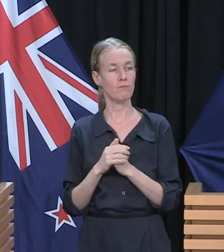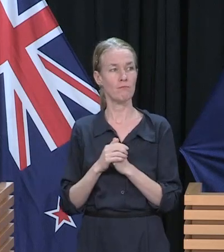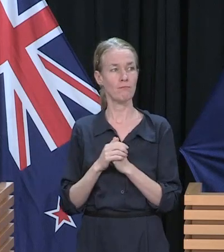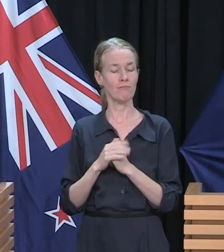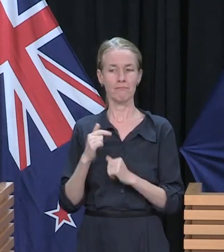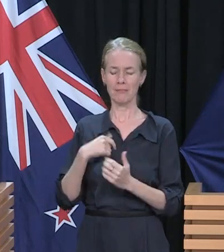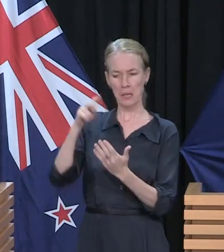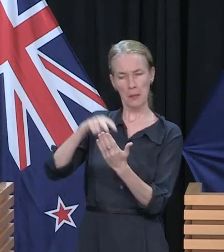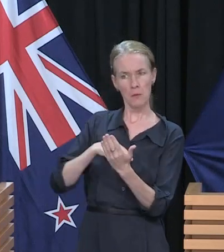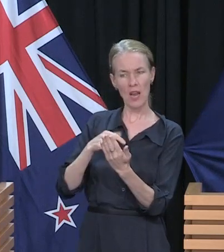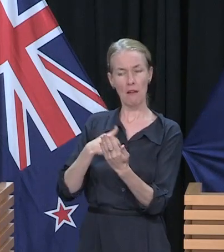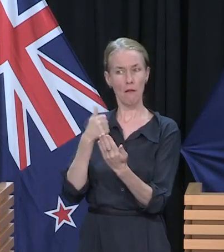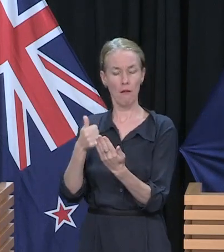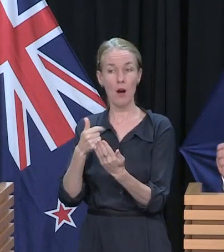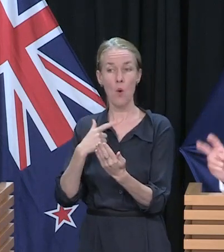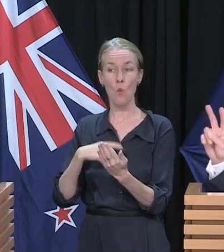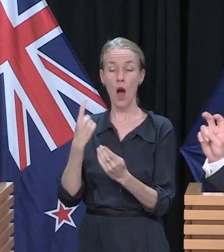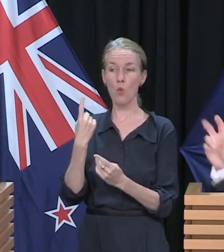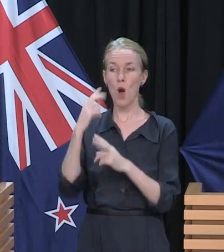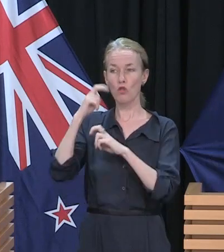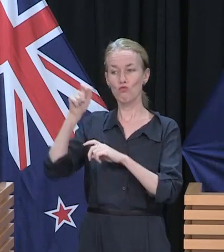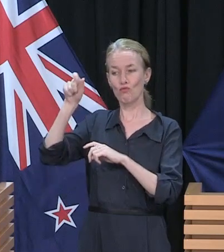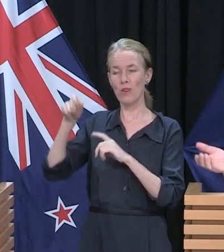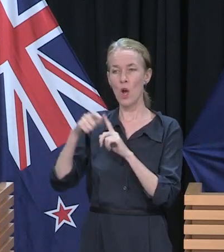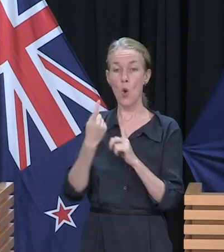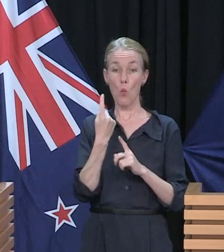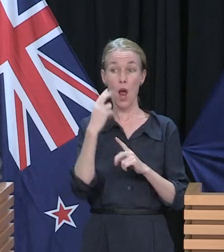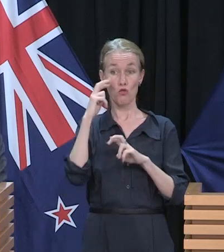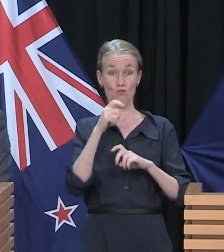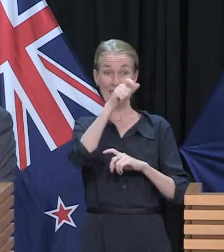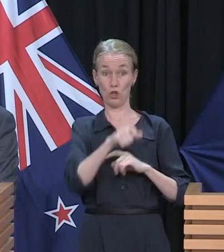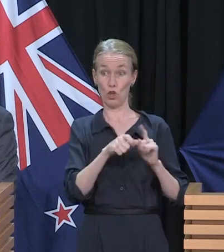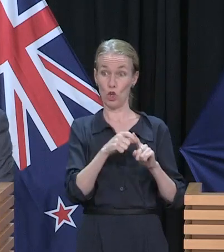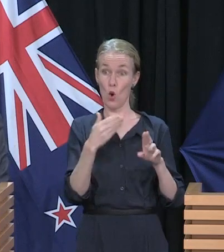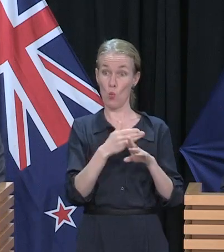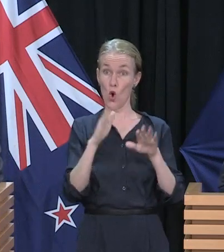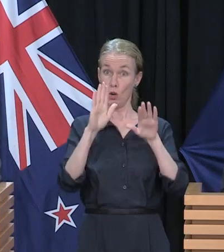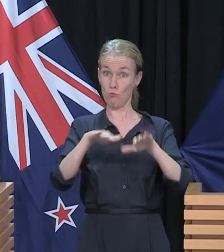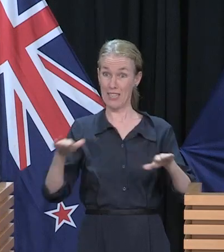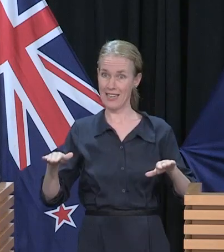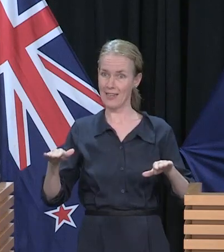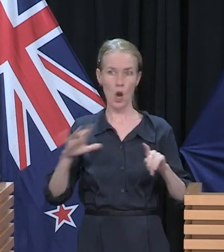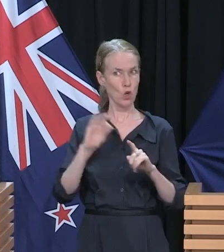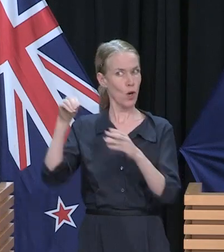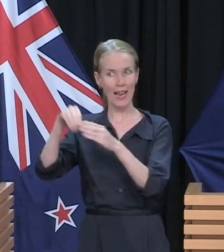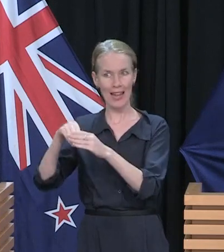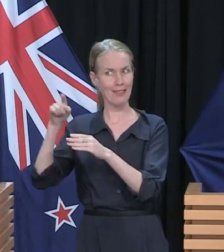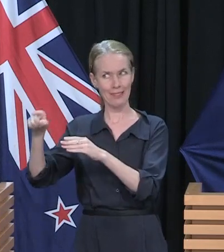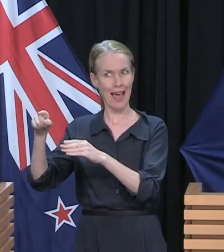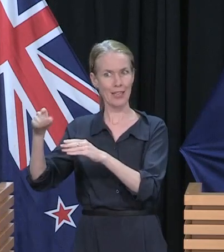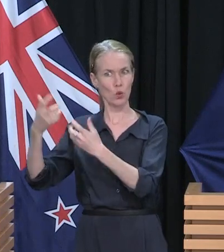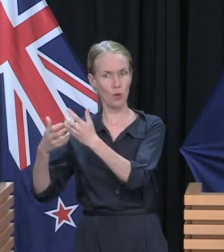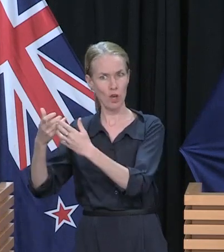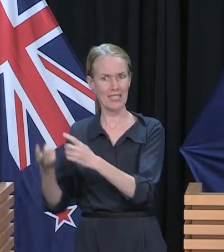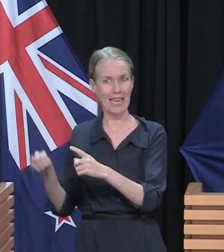who's part of a rival initiative in another part of the UK was speaking very positively about that. And I think